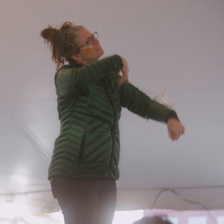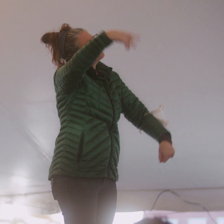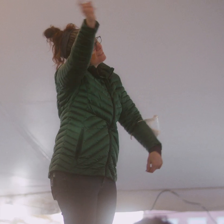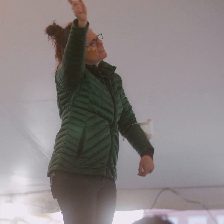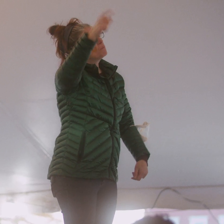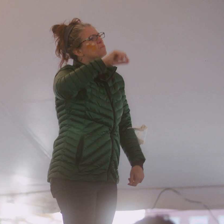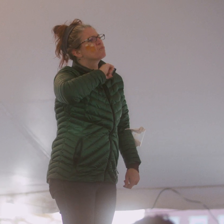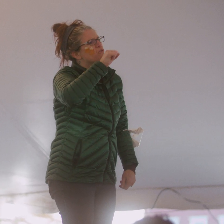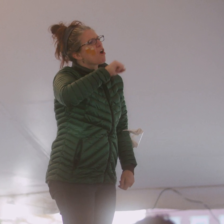bit of persistence.